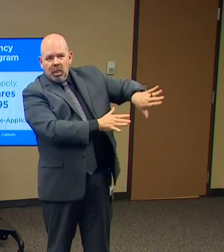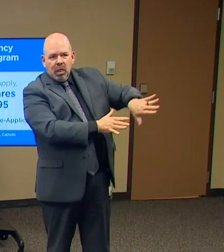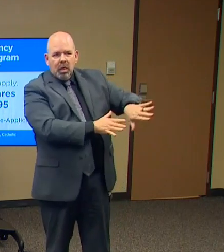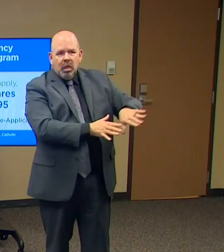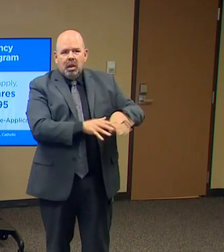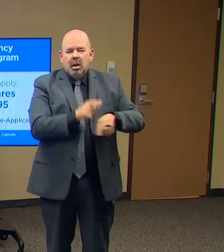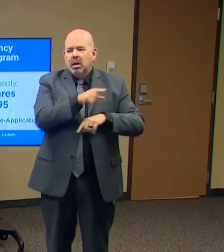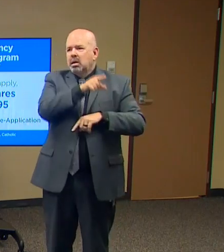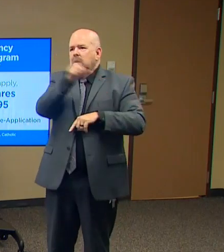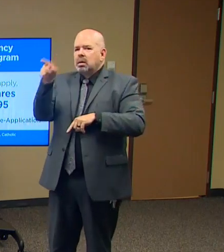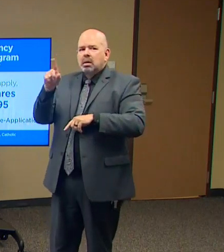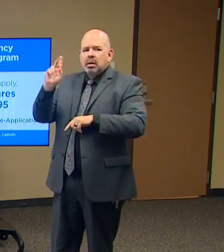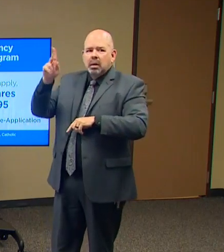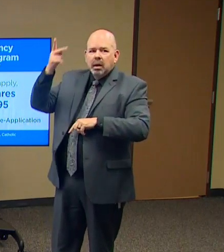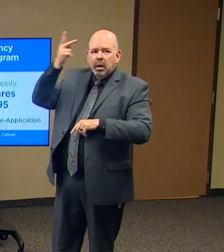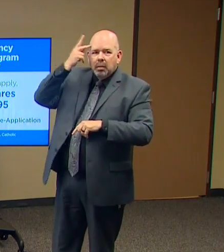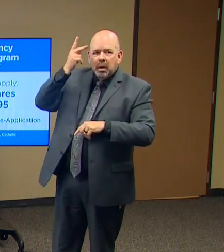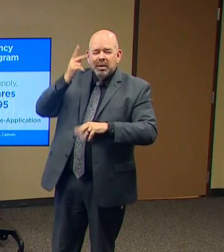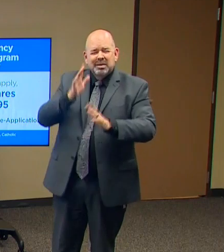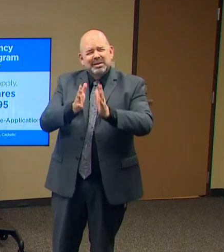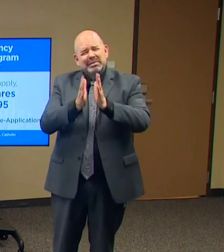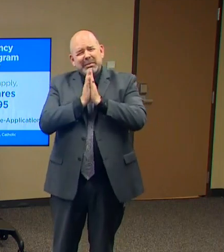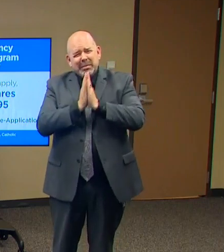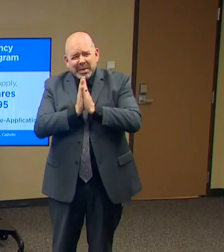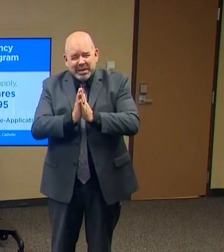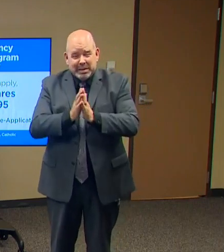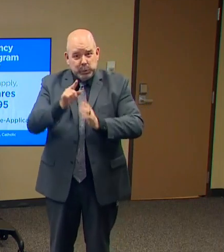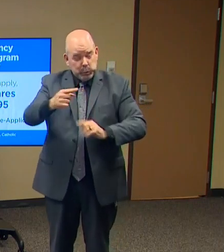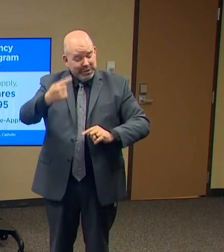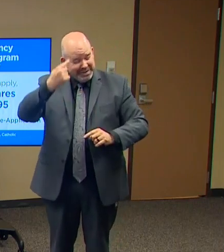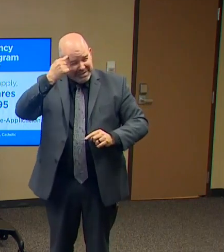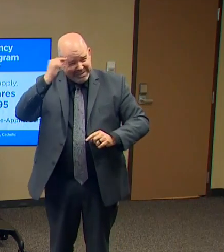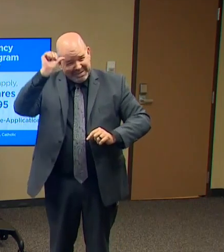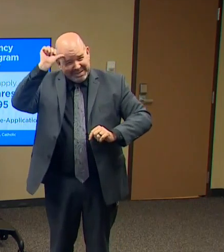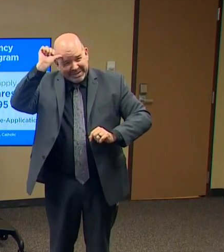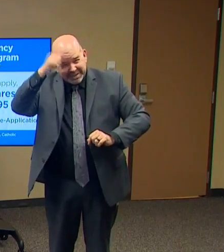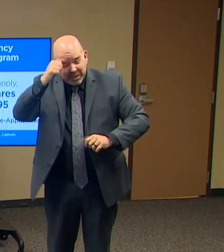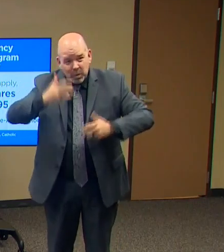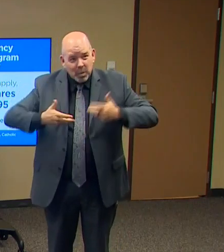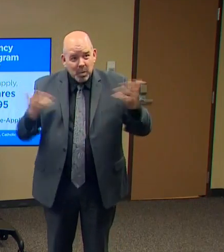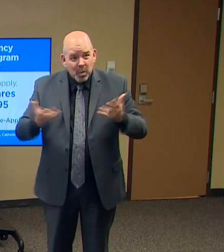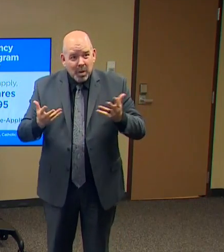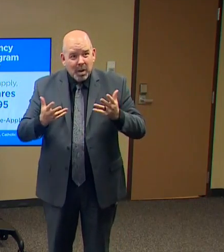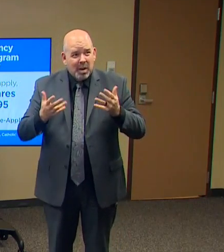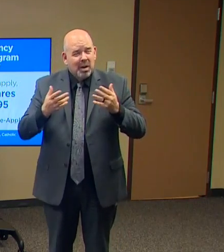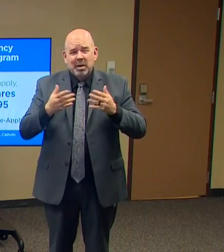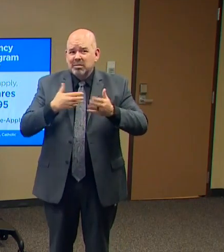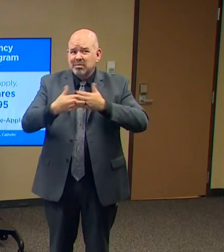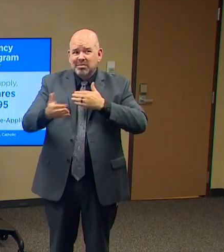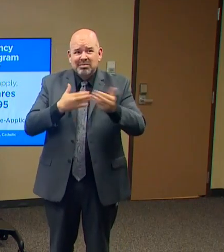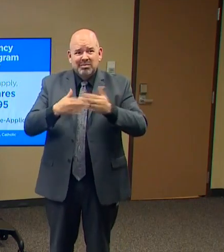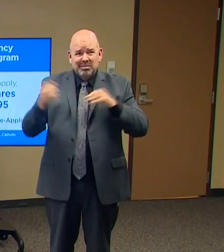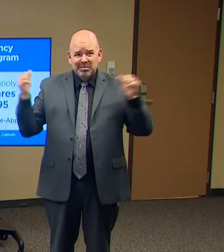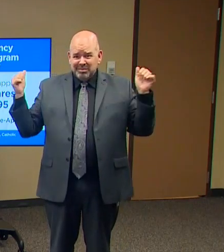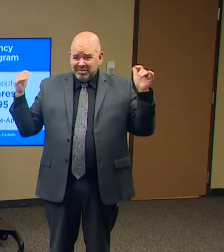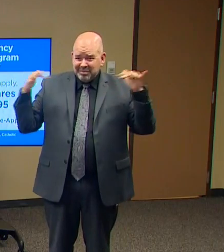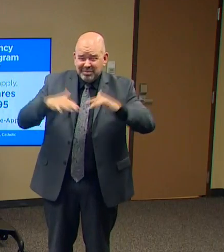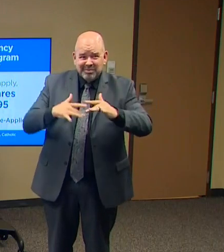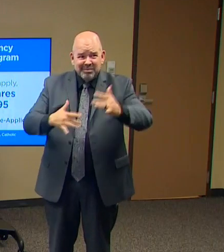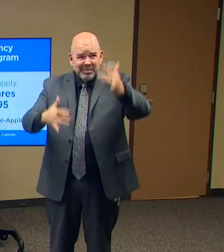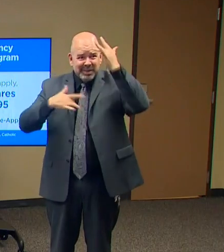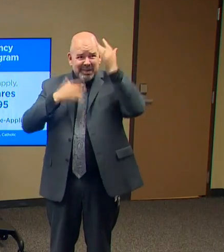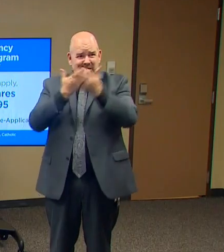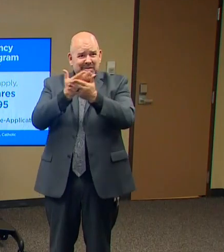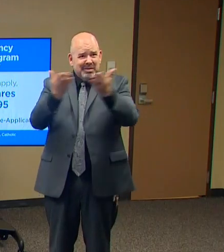remember this thing. This disease doesn't care that we're tired. It doesn't care that we're distracted.